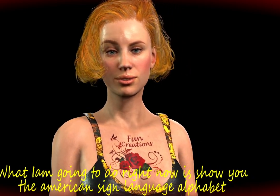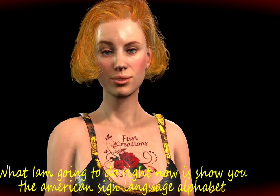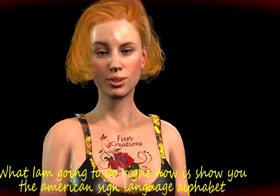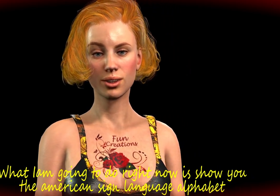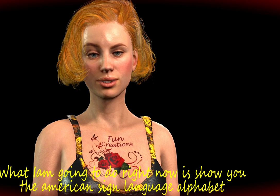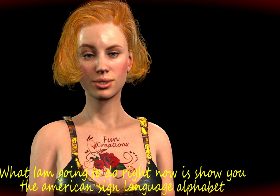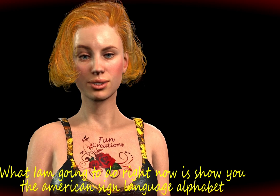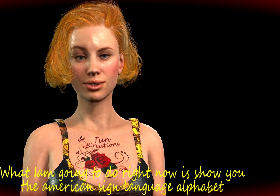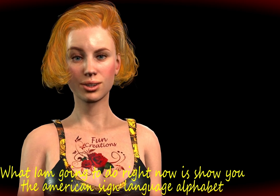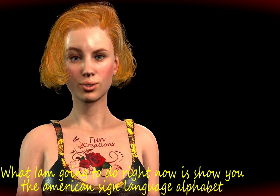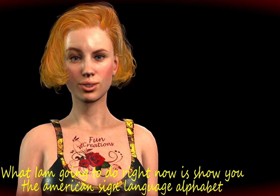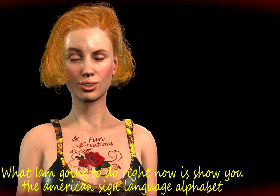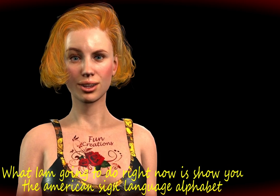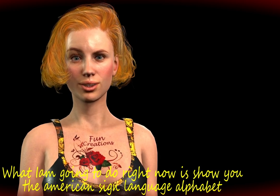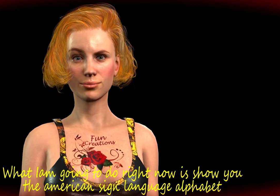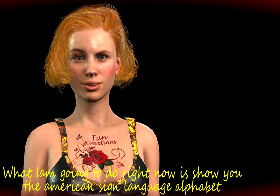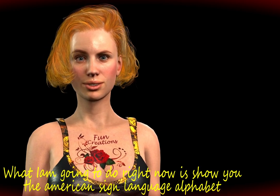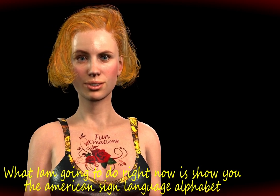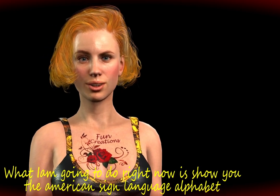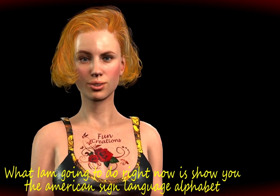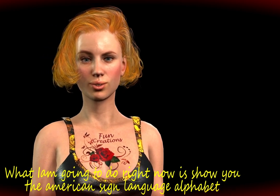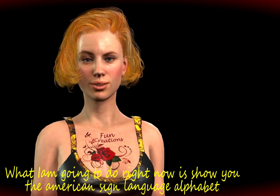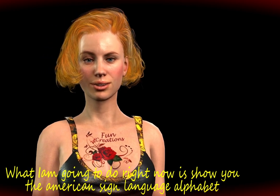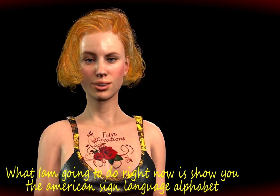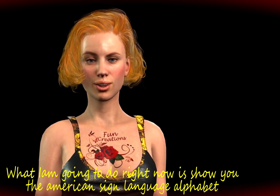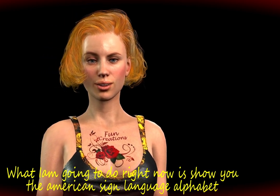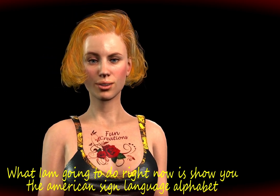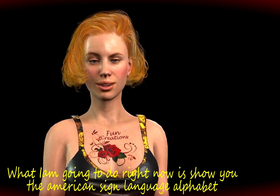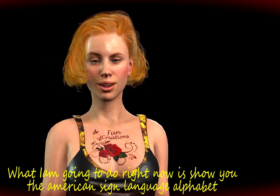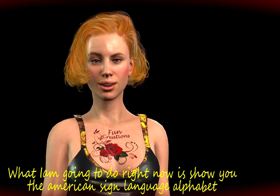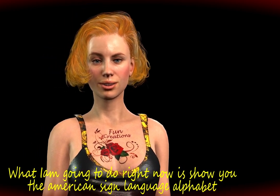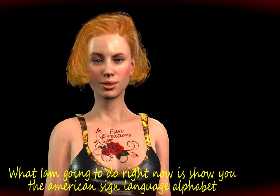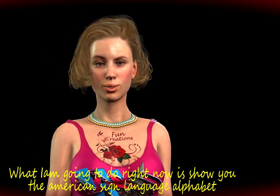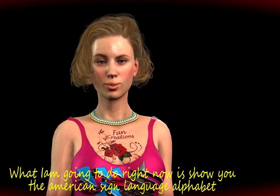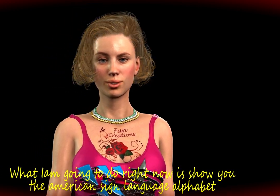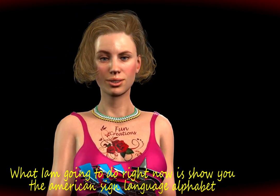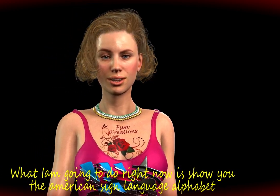American Sign Language alphabet starting with the letter A and ending with Z.